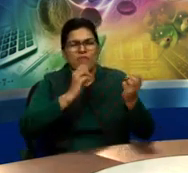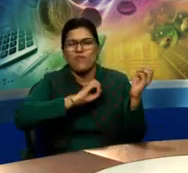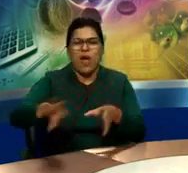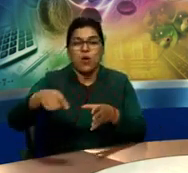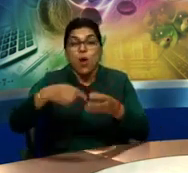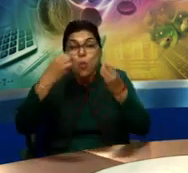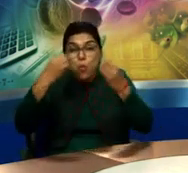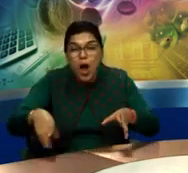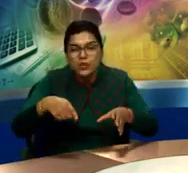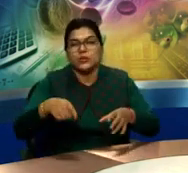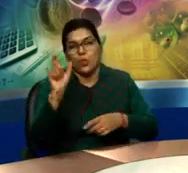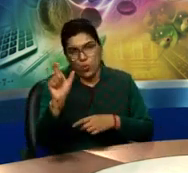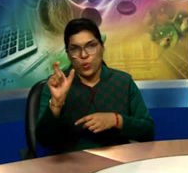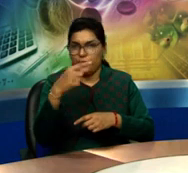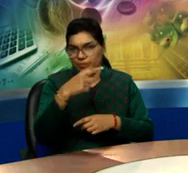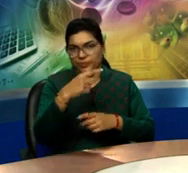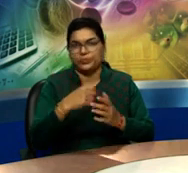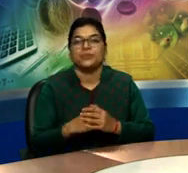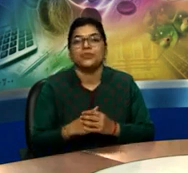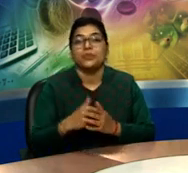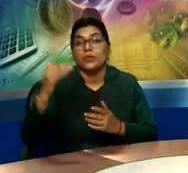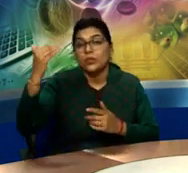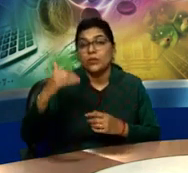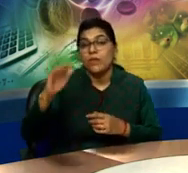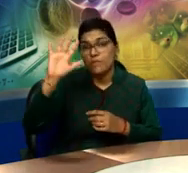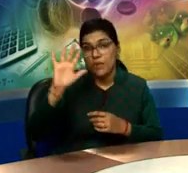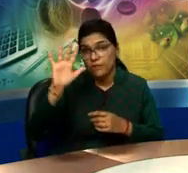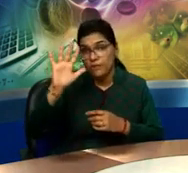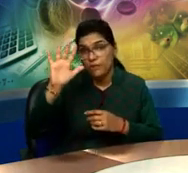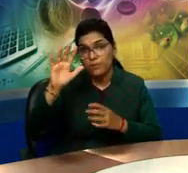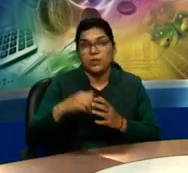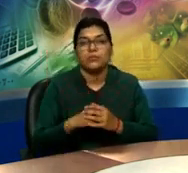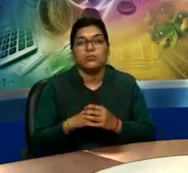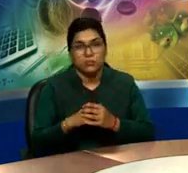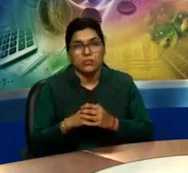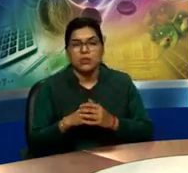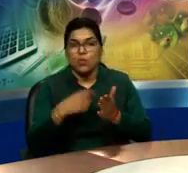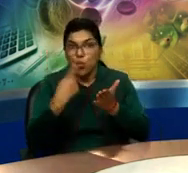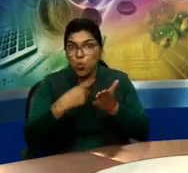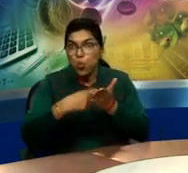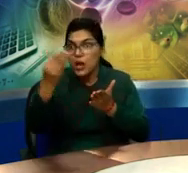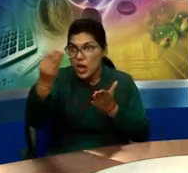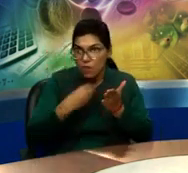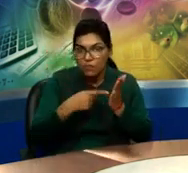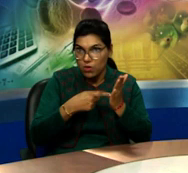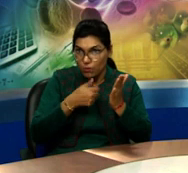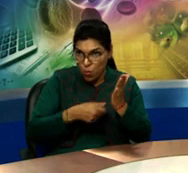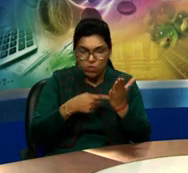have inadequate knowledge and skills. The fourth common ethical problem is workers waste resources. All